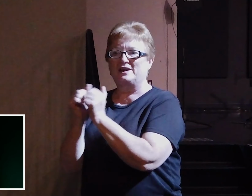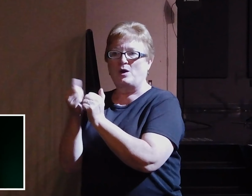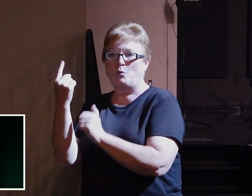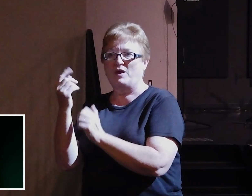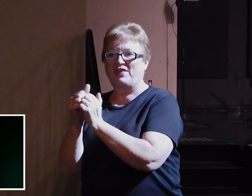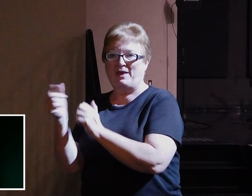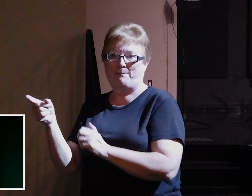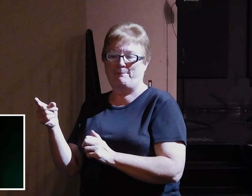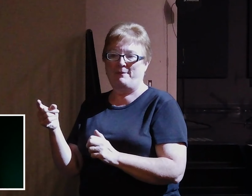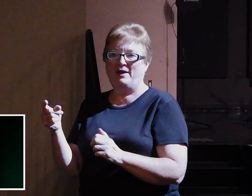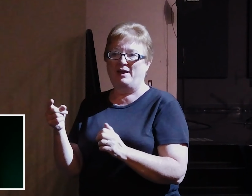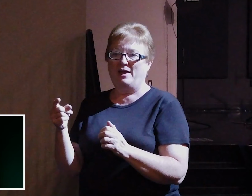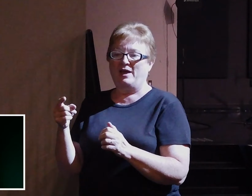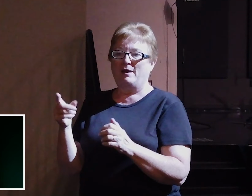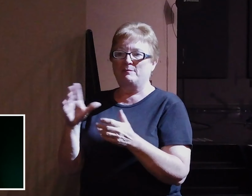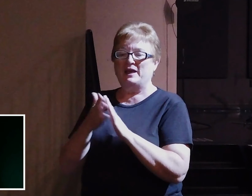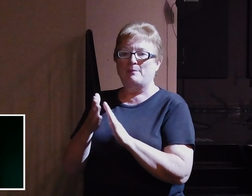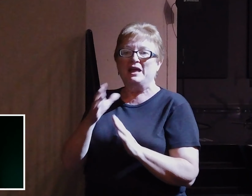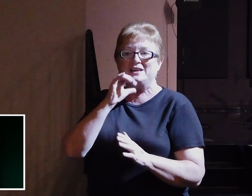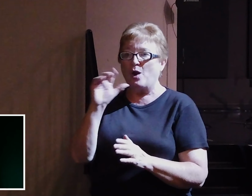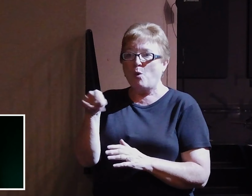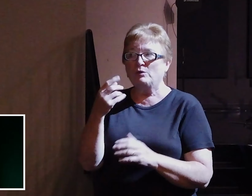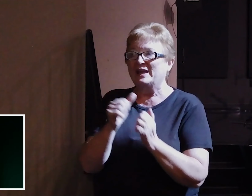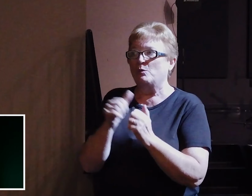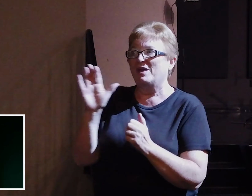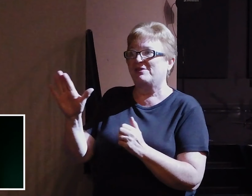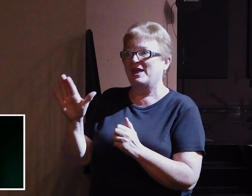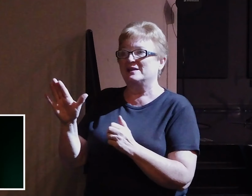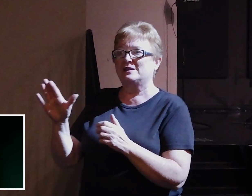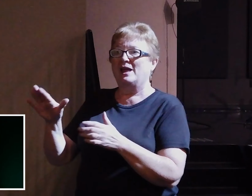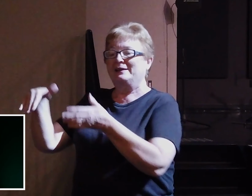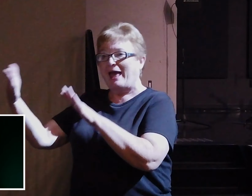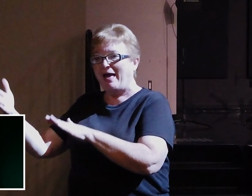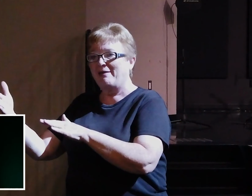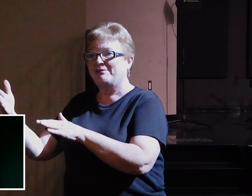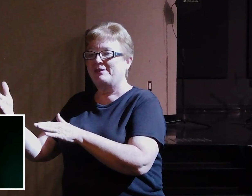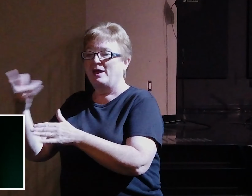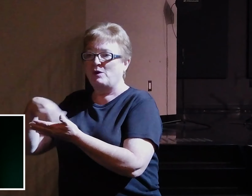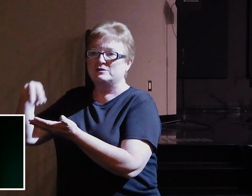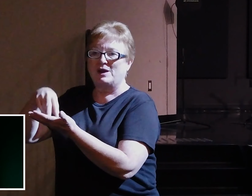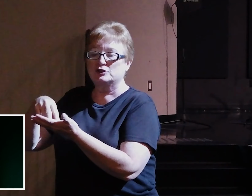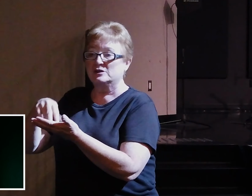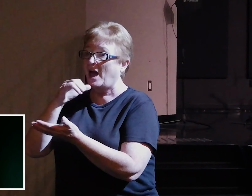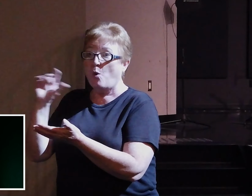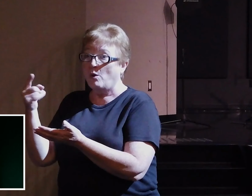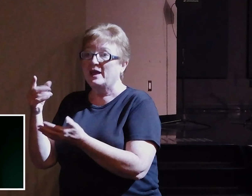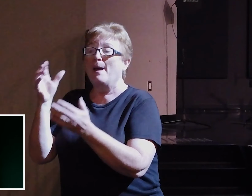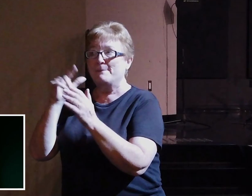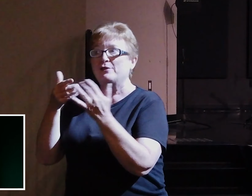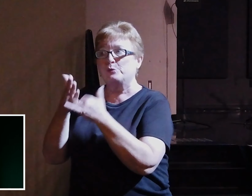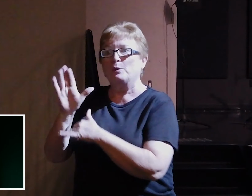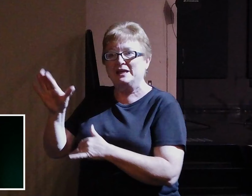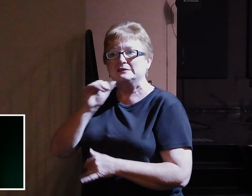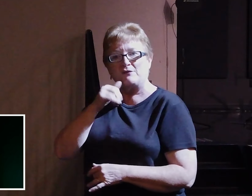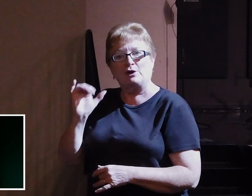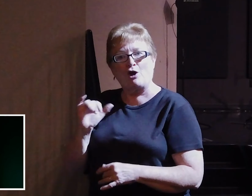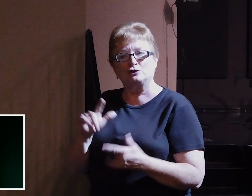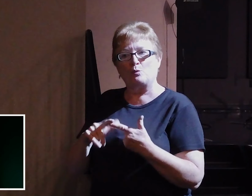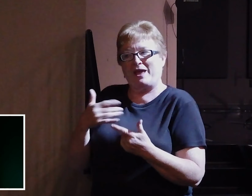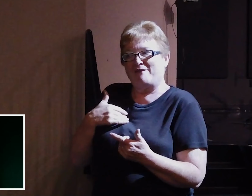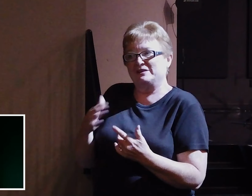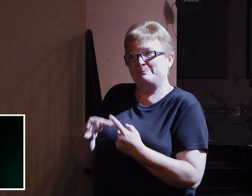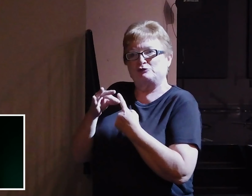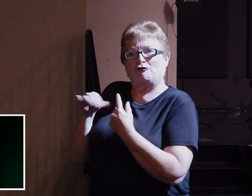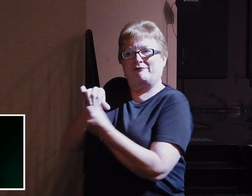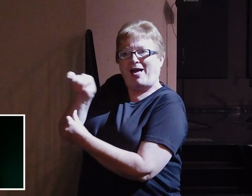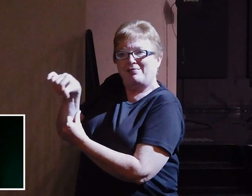just one with Christ in his life and resurrection, but within his death and his suffering. We identify with him. We have a special fellowship with